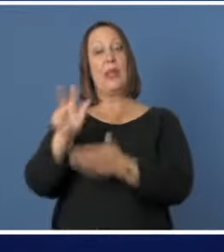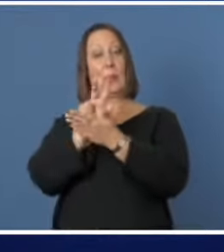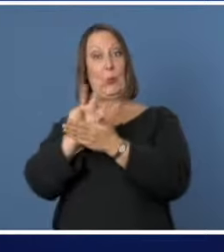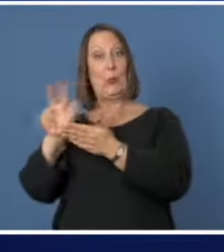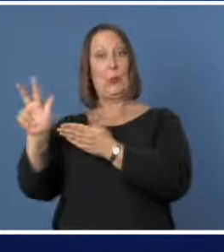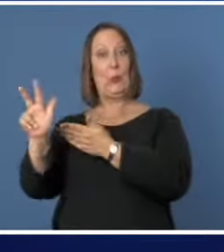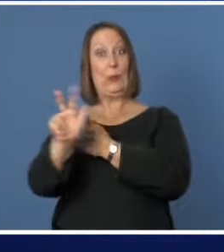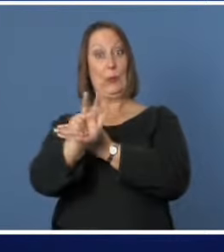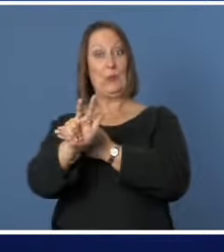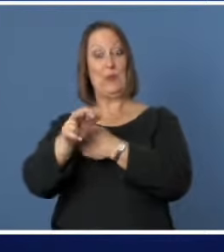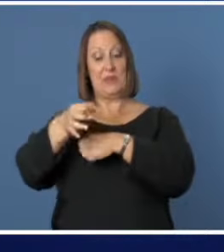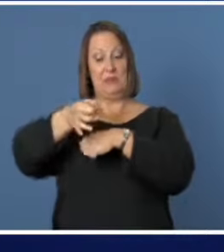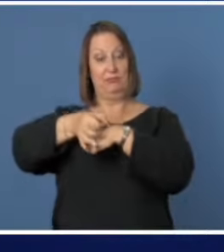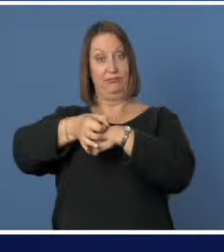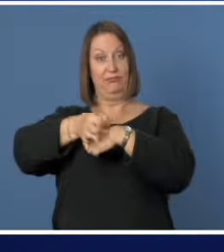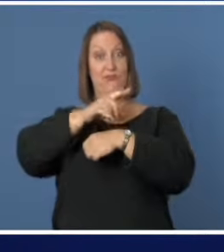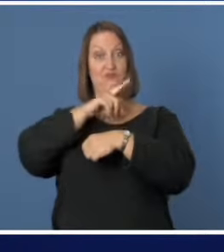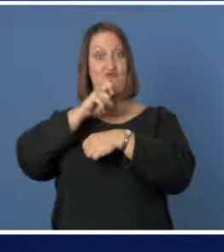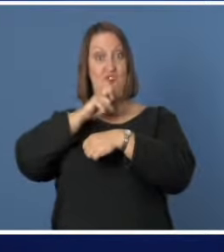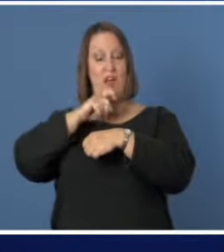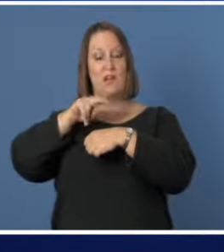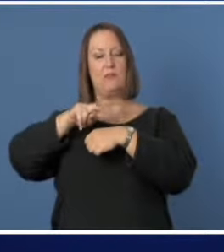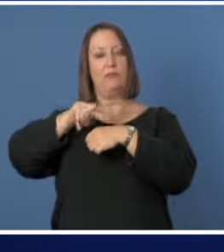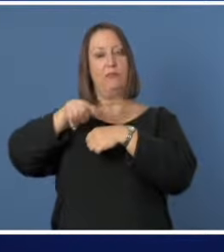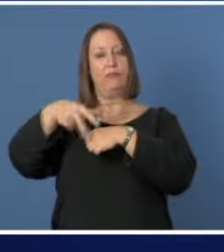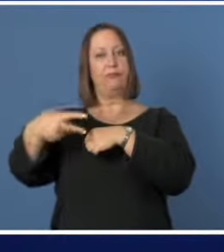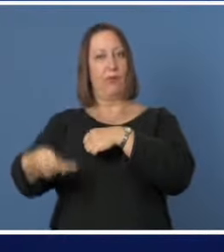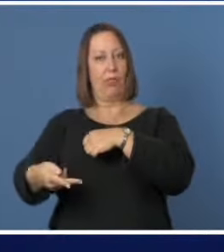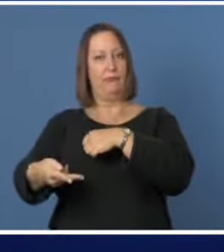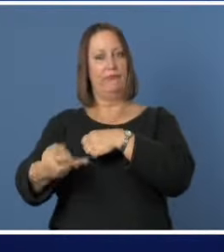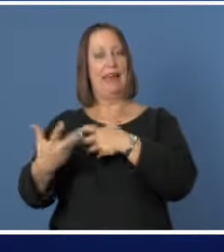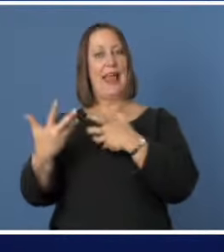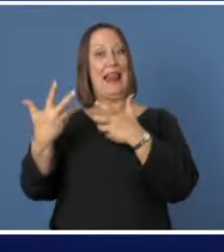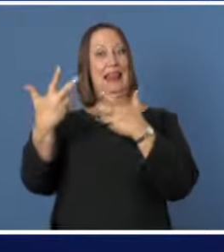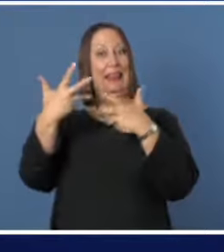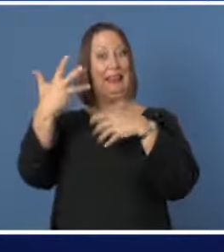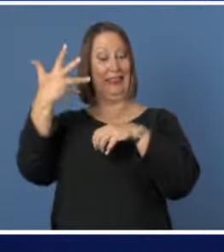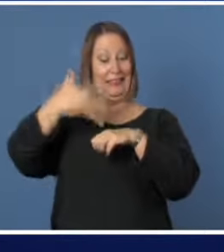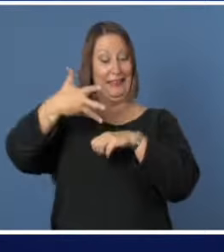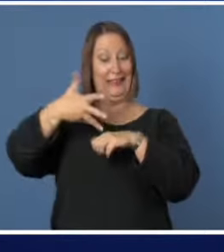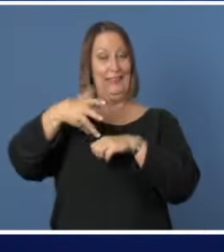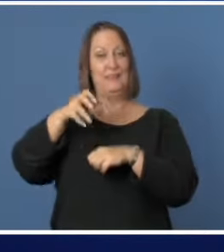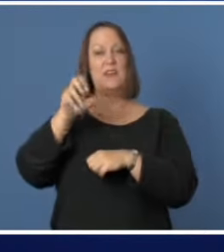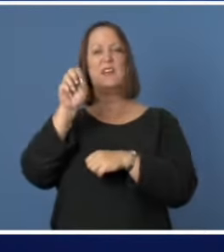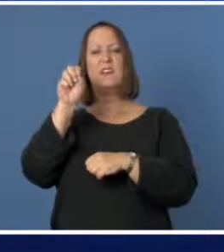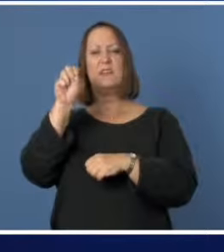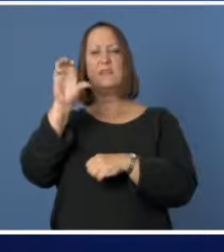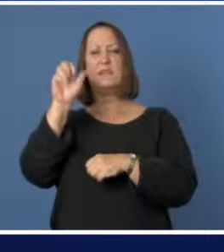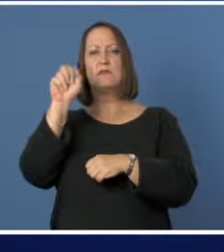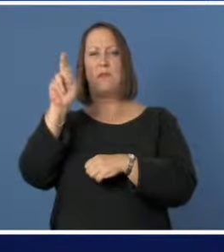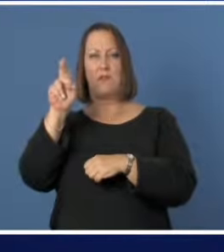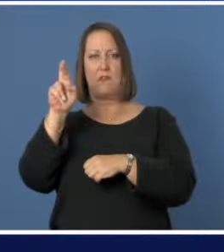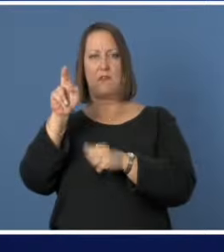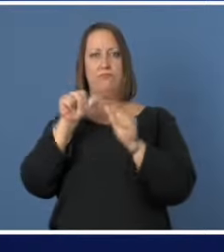The scab will fall off during the third week and leave a small scar.